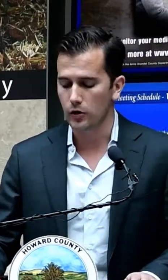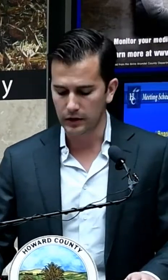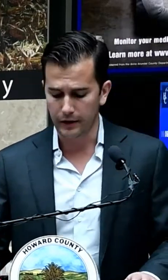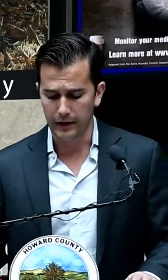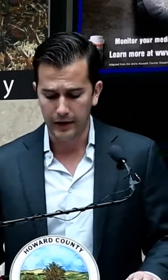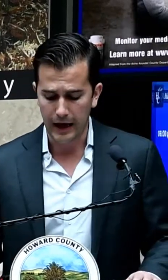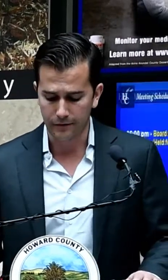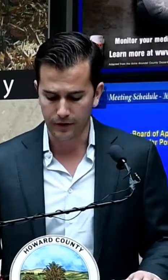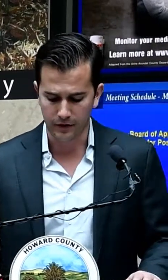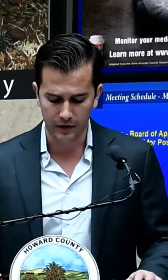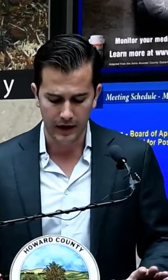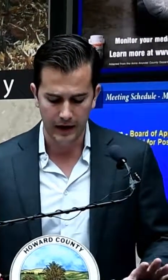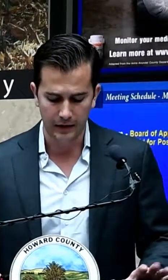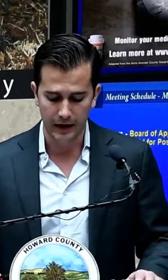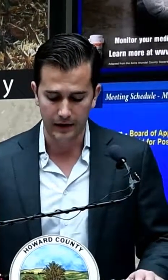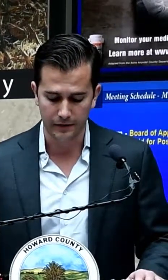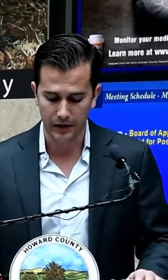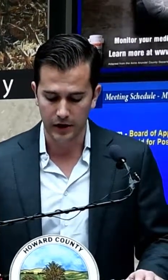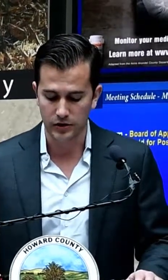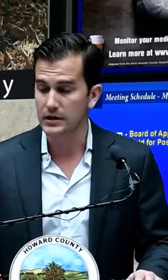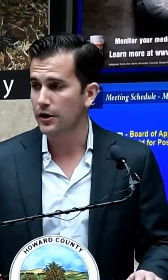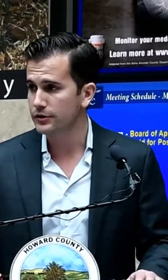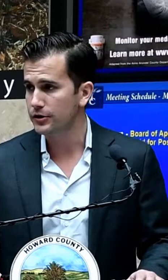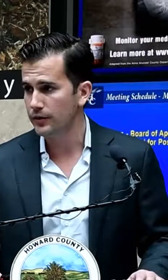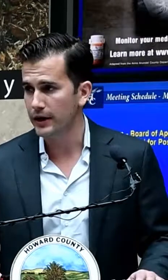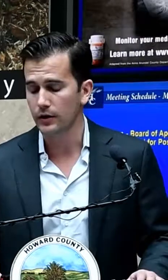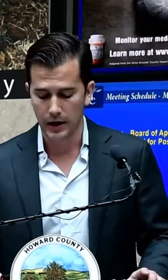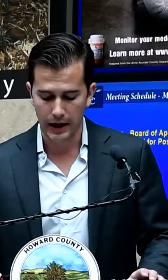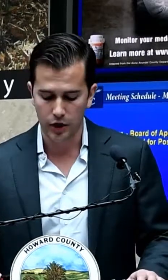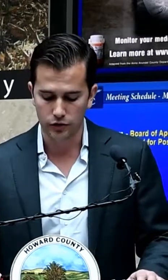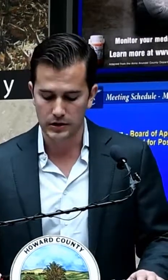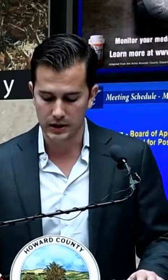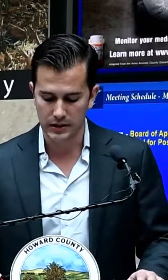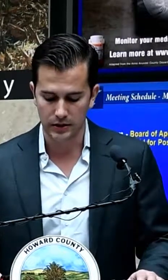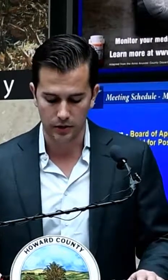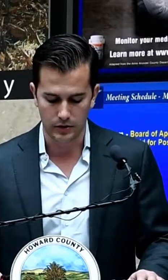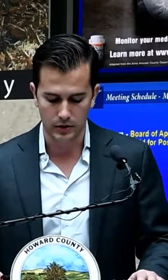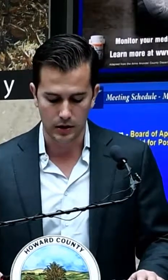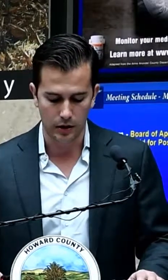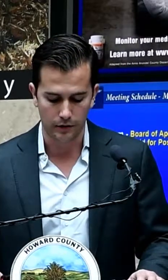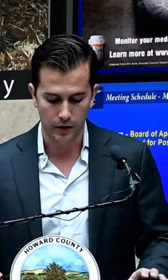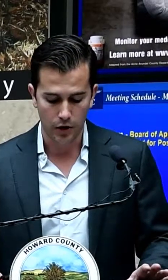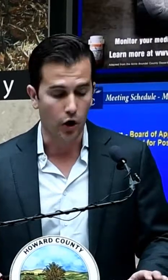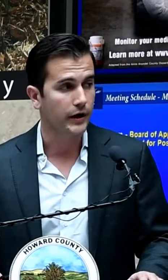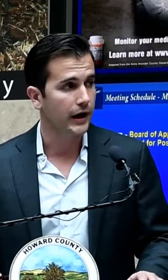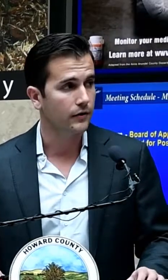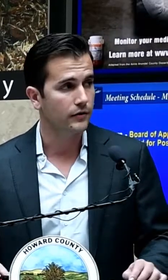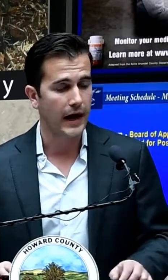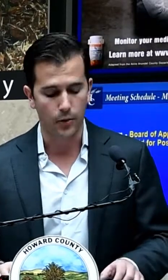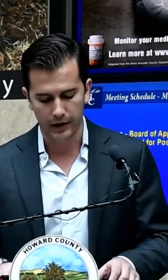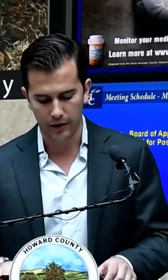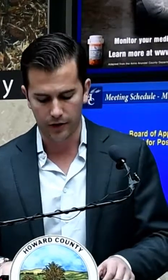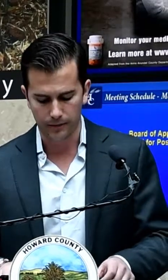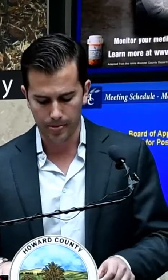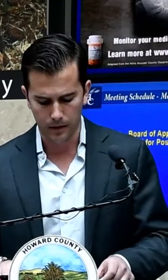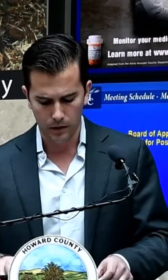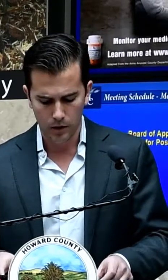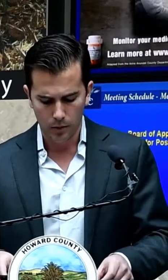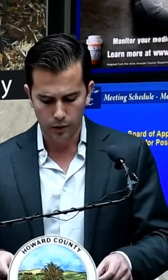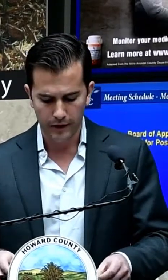state and local efforts, today the Aetna Foundation is honored to donate 816 doses of Narcan to Howard